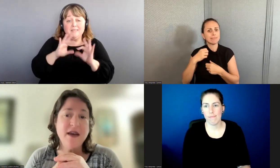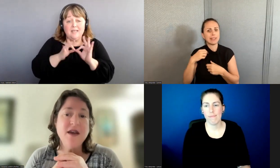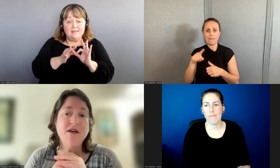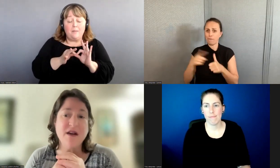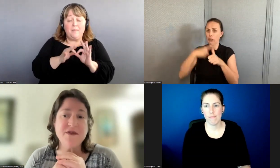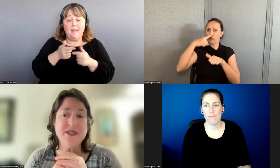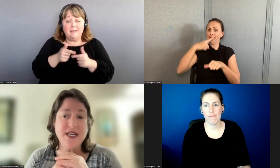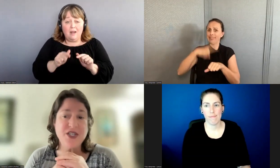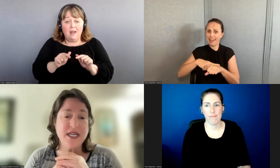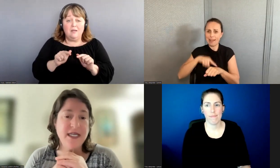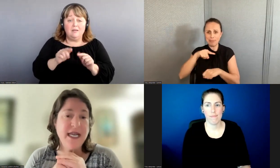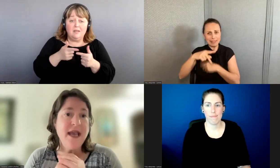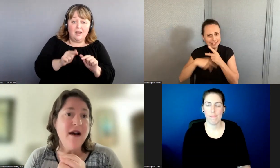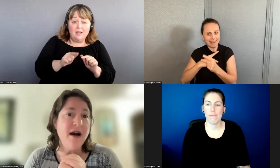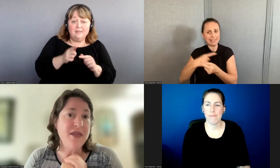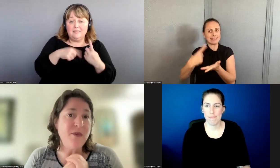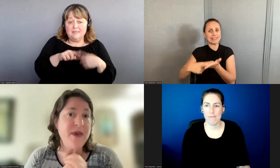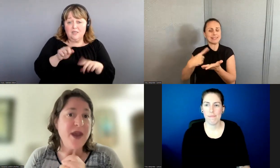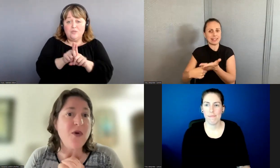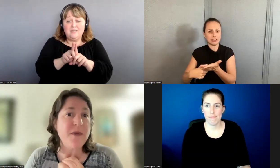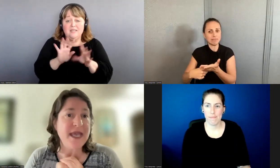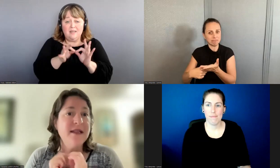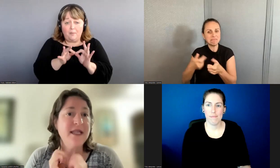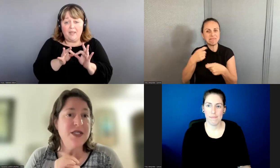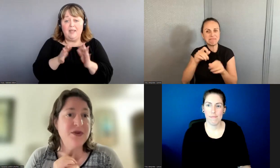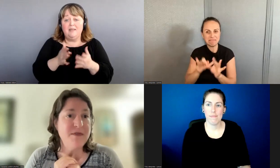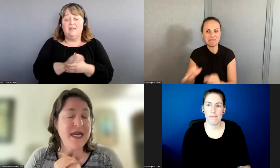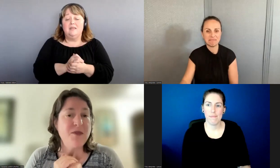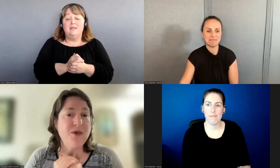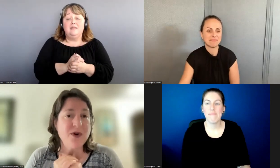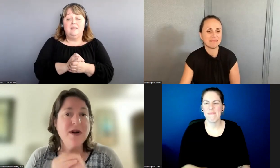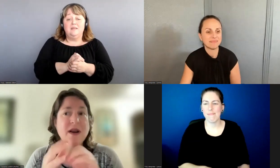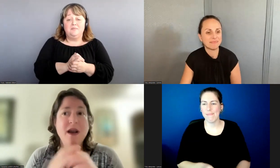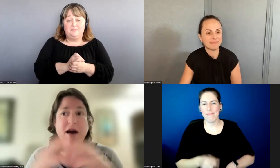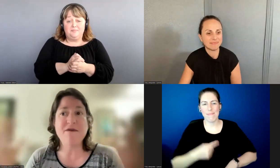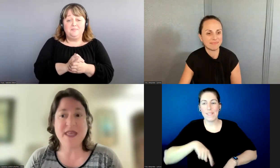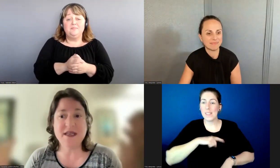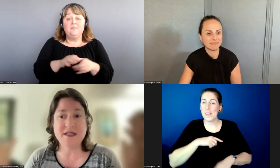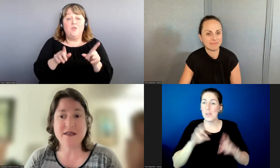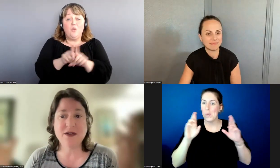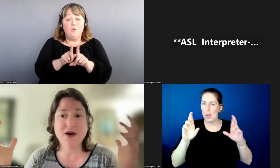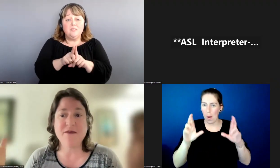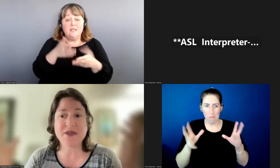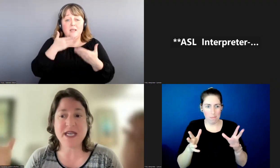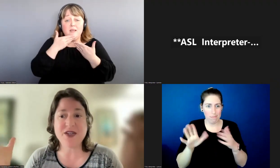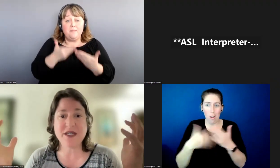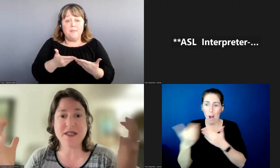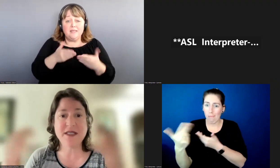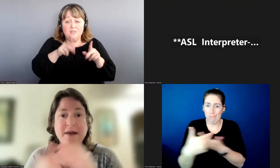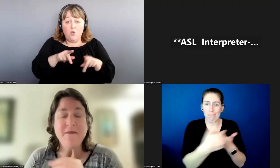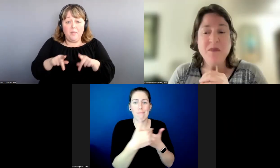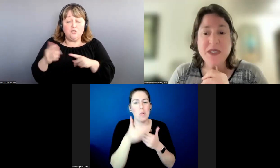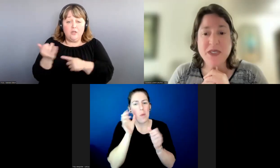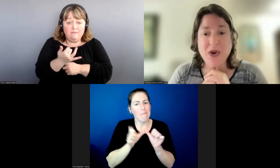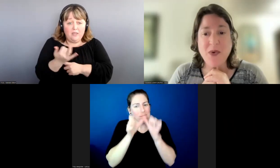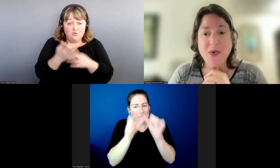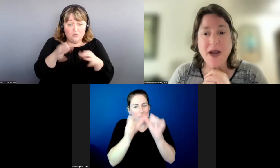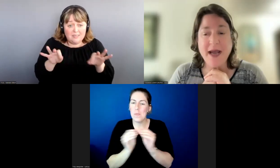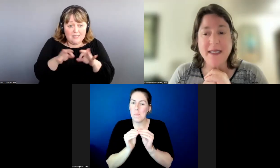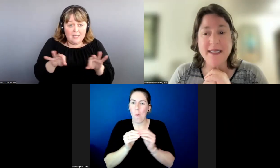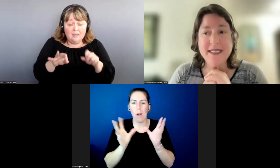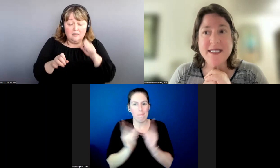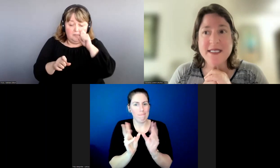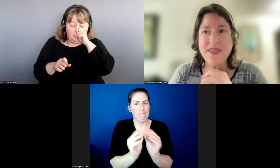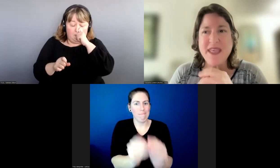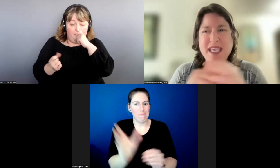kind conversation that we hope can lead to many more of these conversations. So